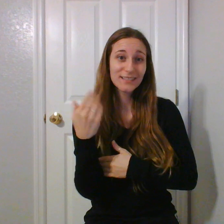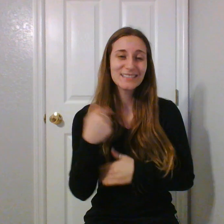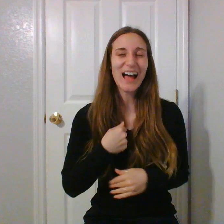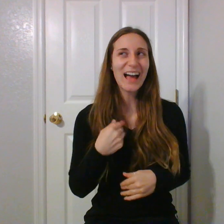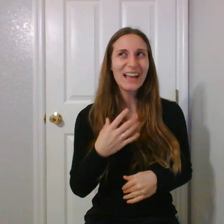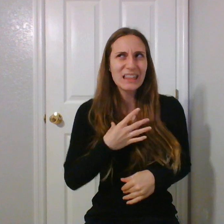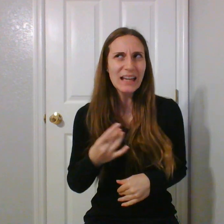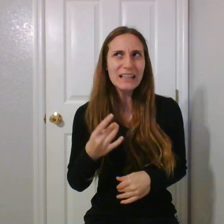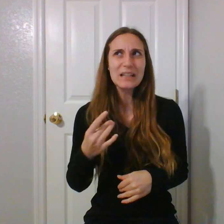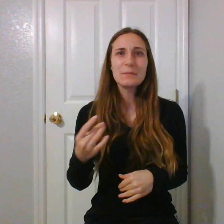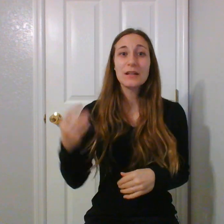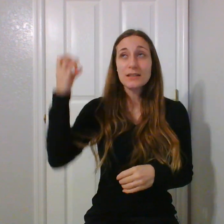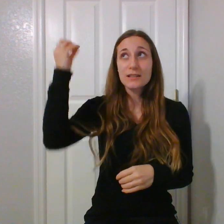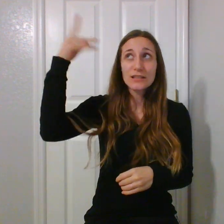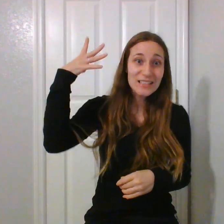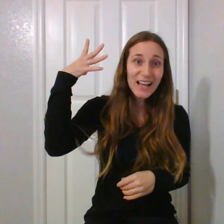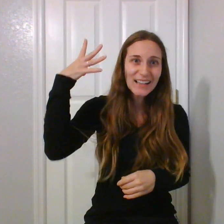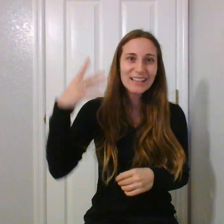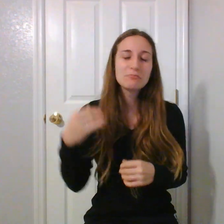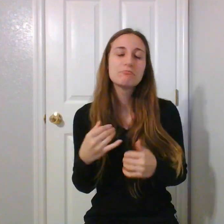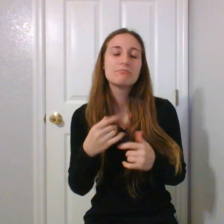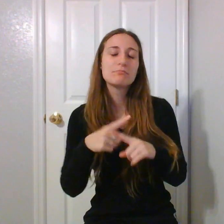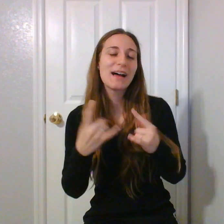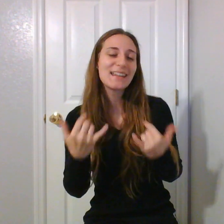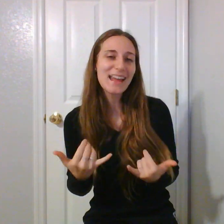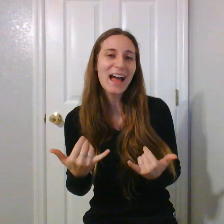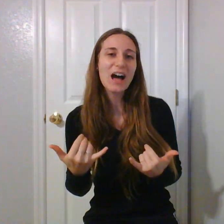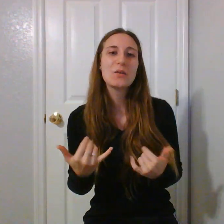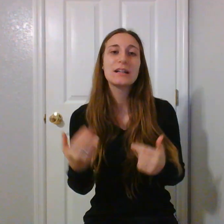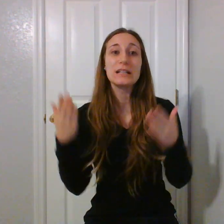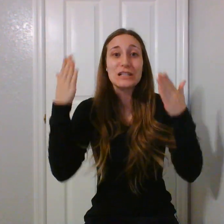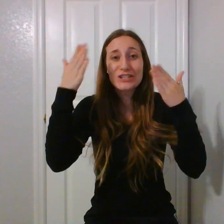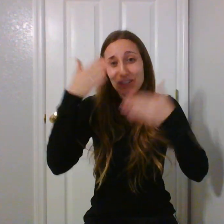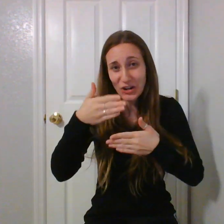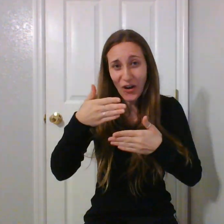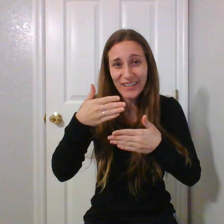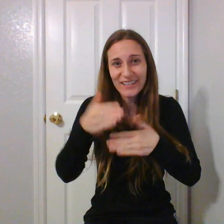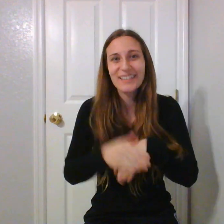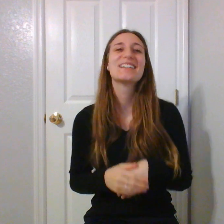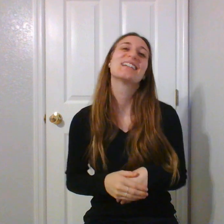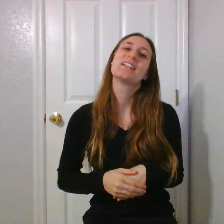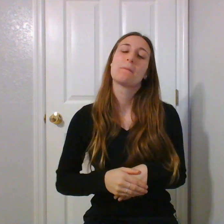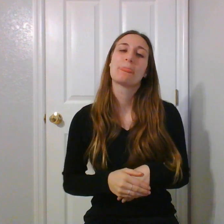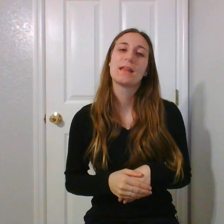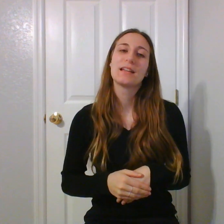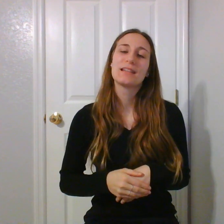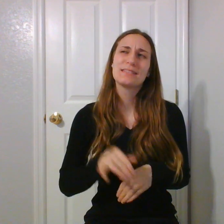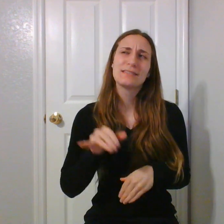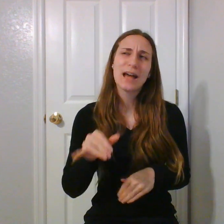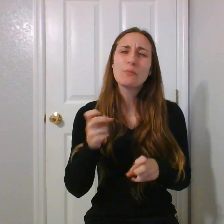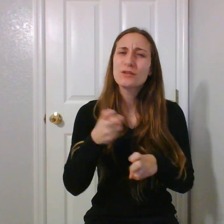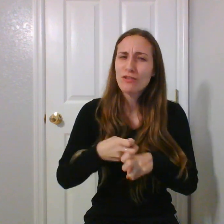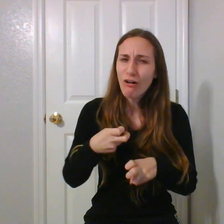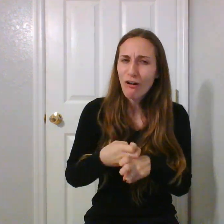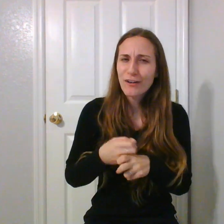out and when I wake up now at five in the morning it's still dark which took me a while to kind of get used to because it was dark I was just in that